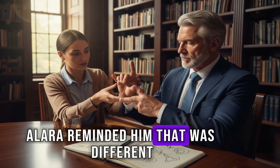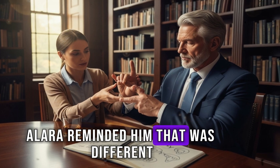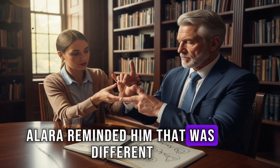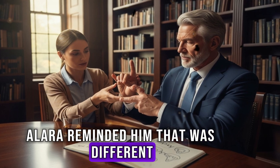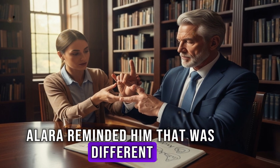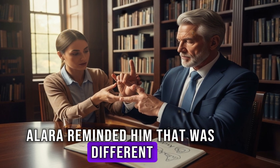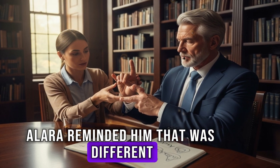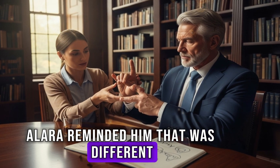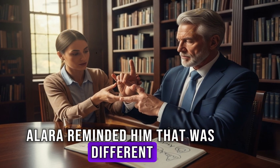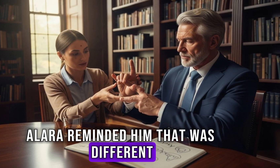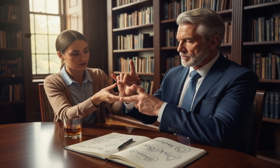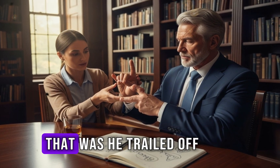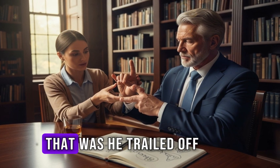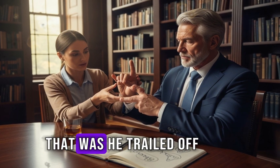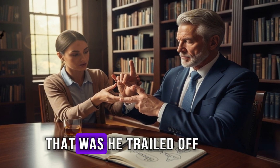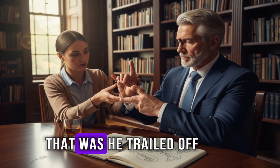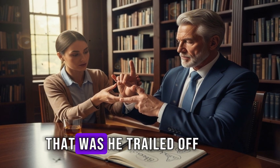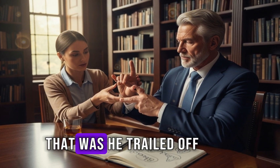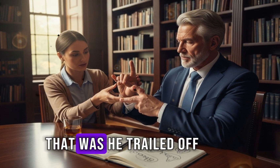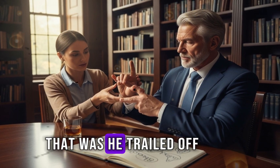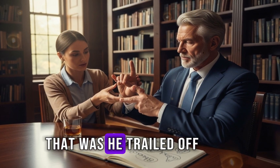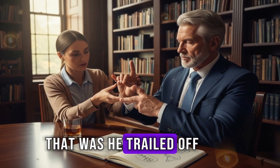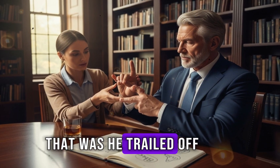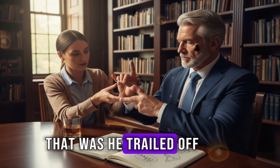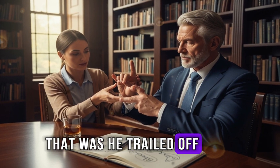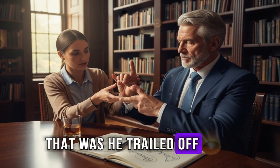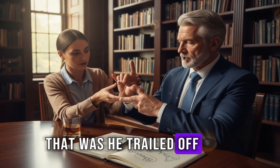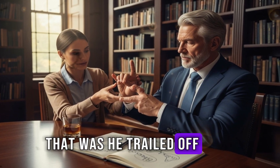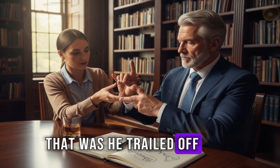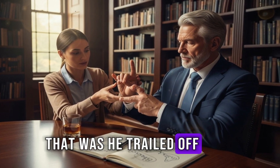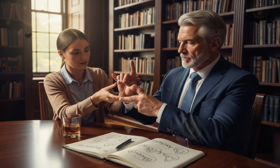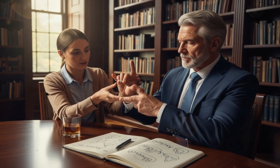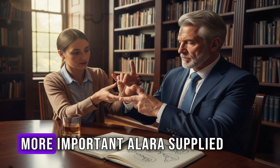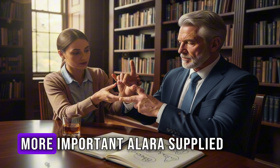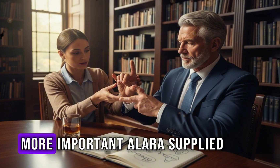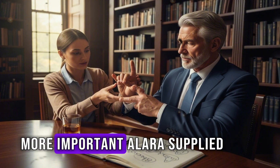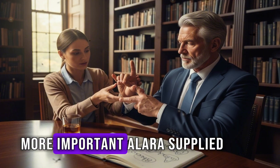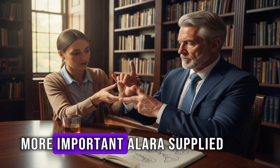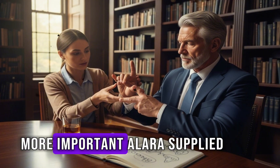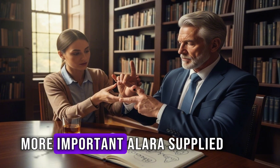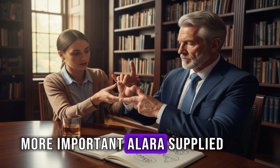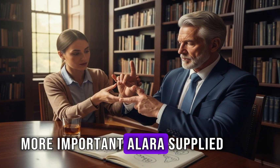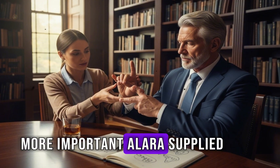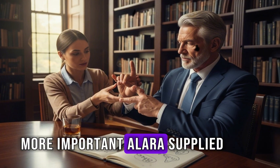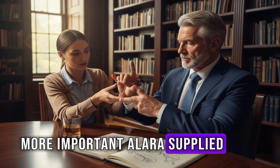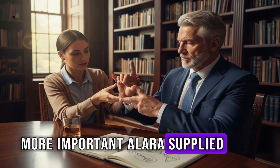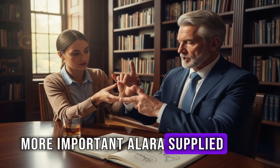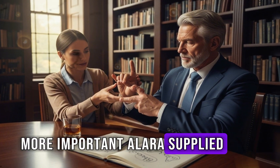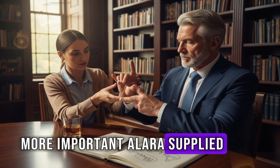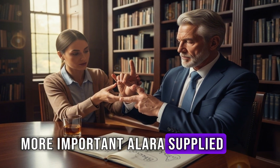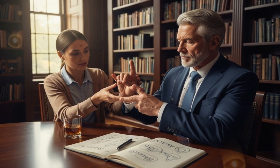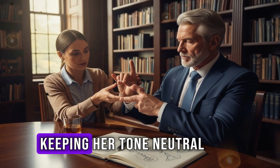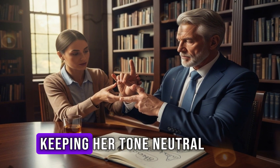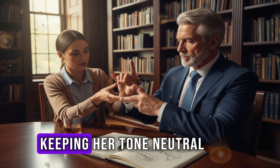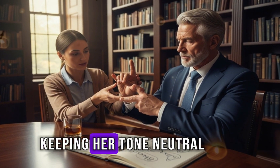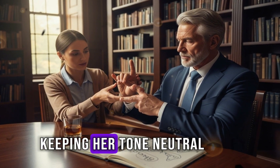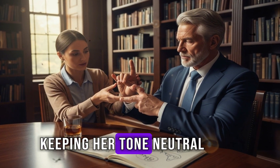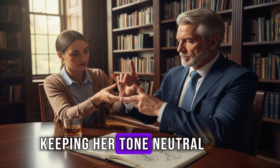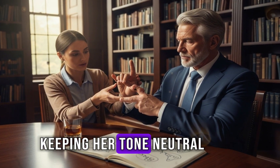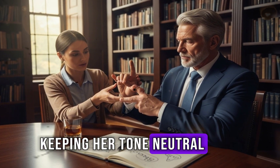was different. That was. He trailed off. More important, Elara supplied, keeping her tone